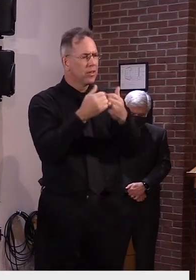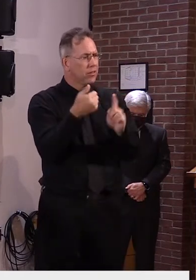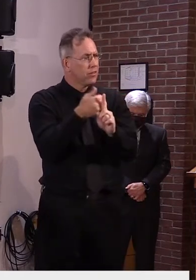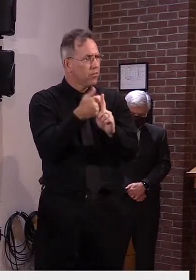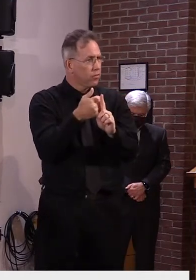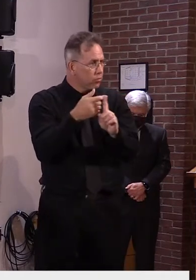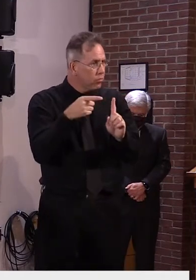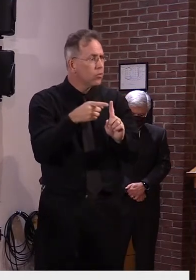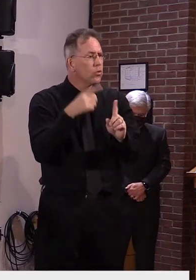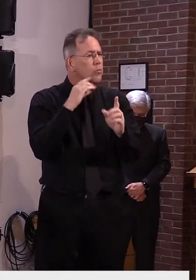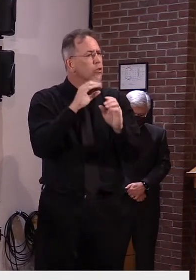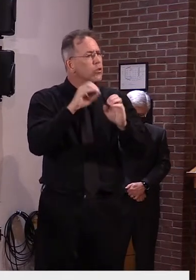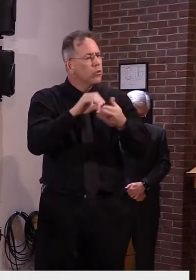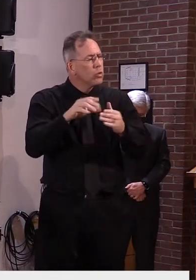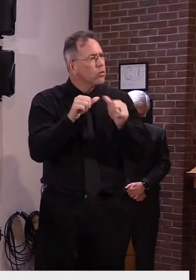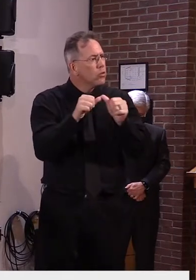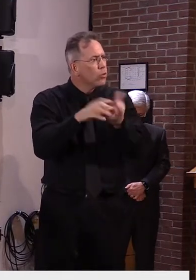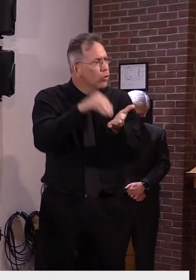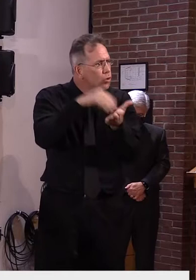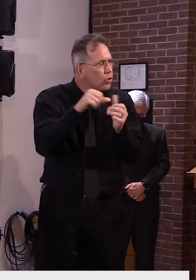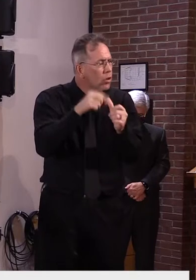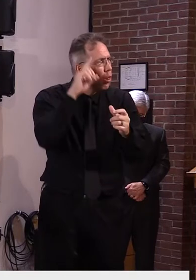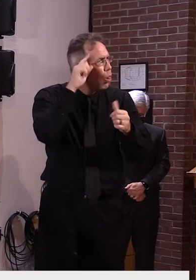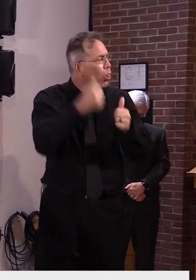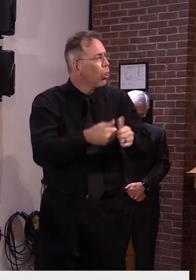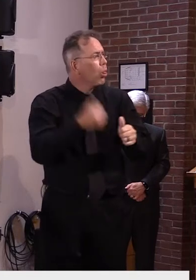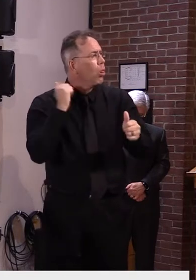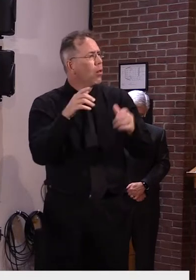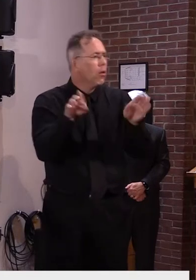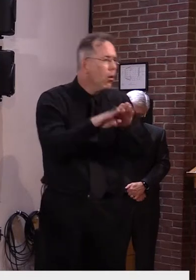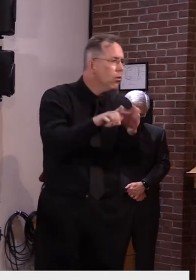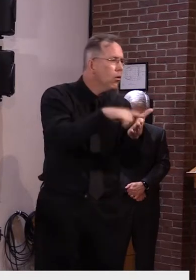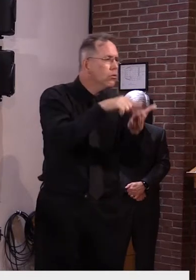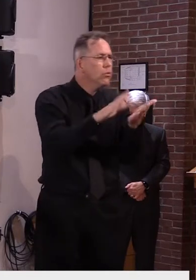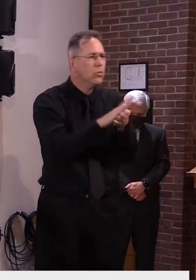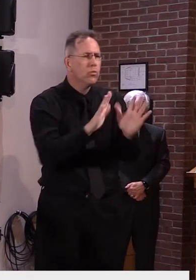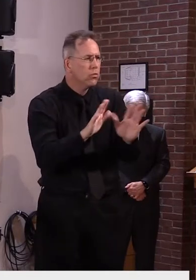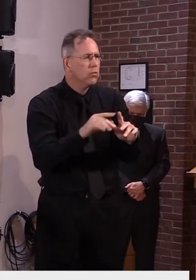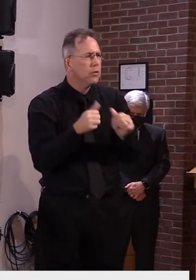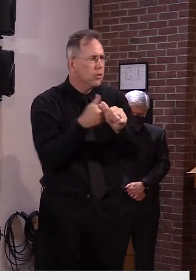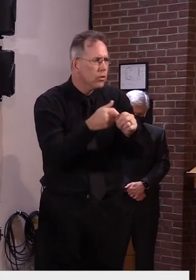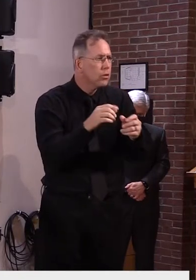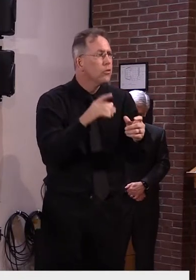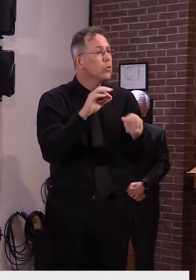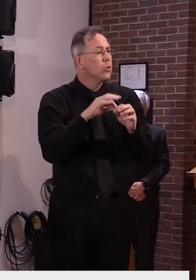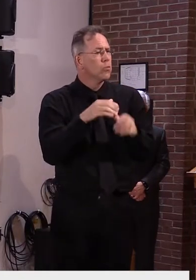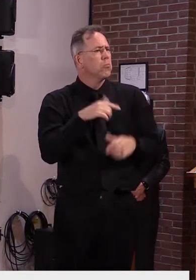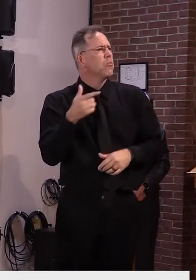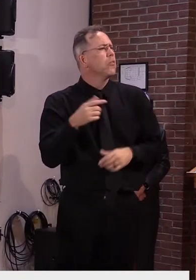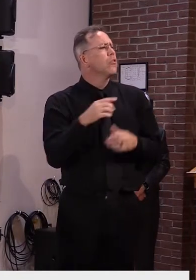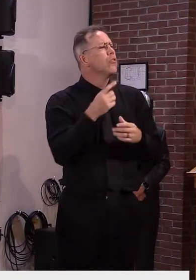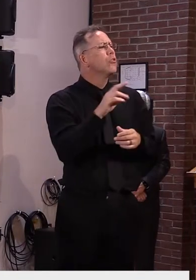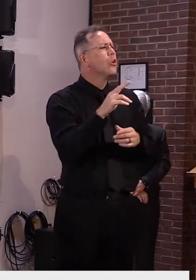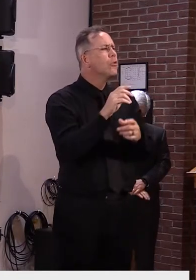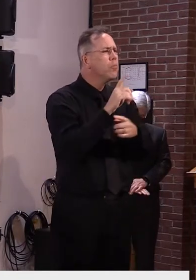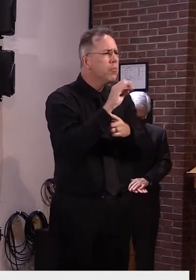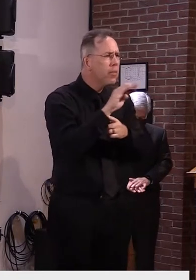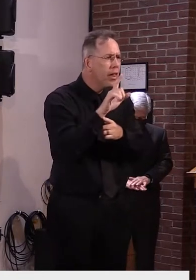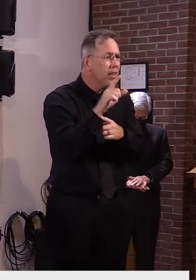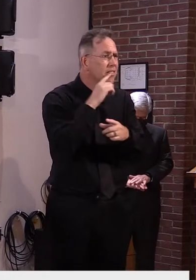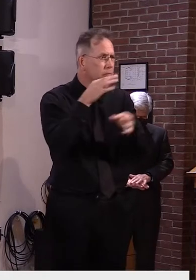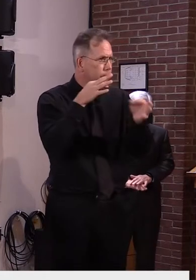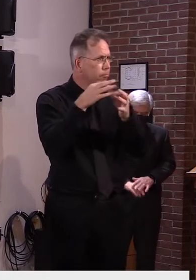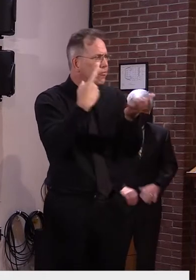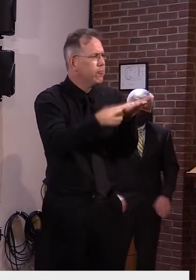critical. We have heard from Dr. Bell and other medical experts about the importance of in-person instruction from a health perspective, but there are